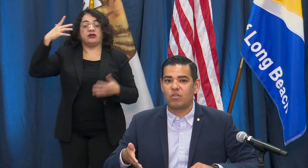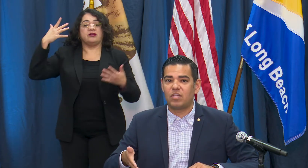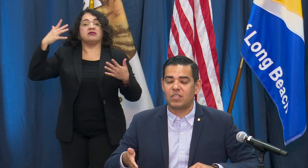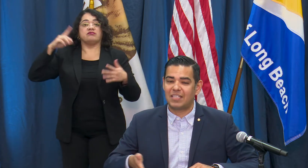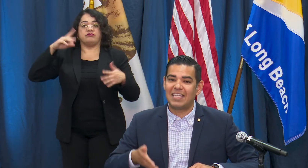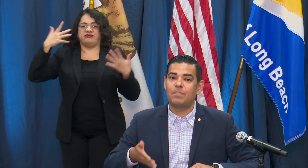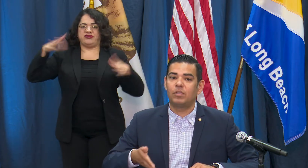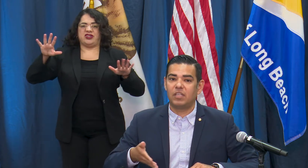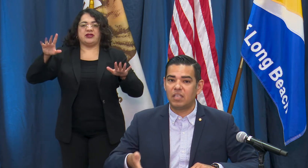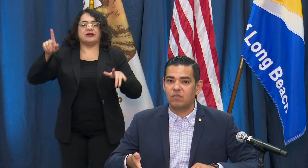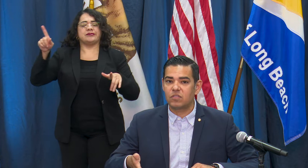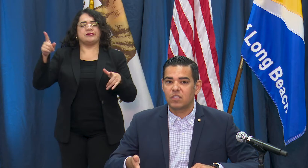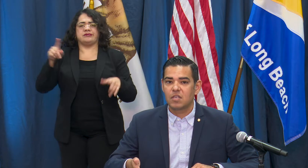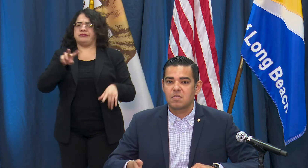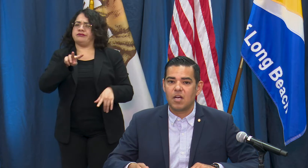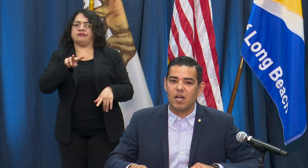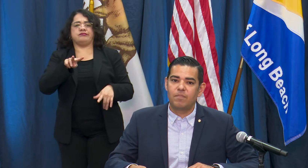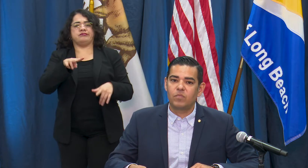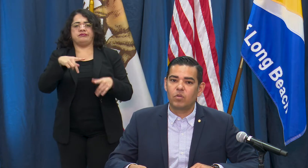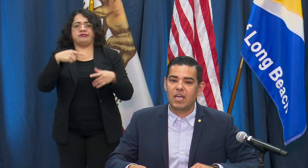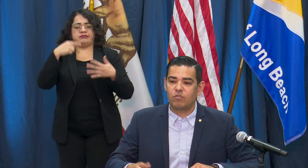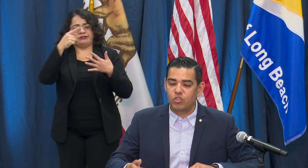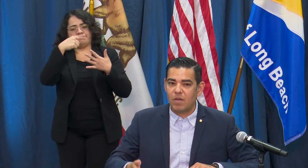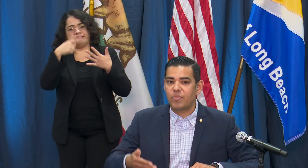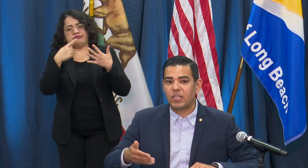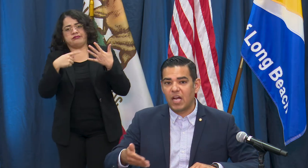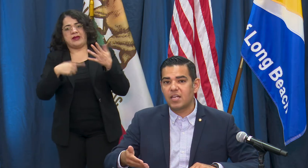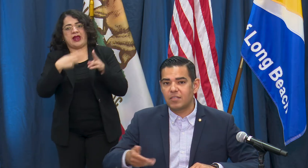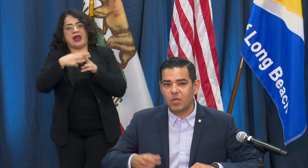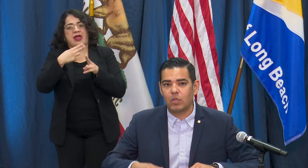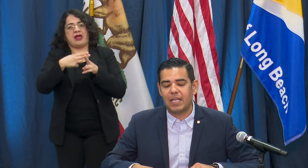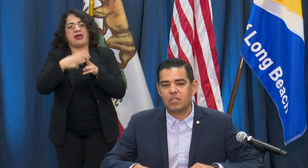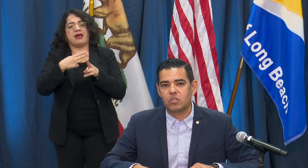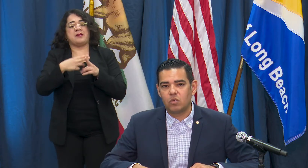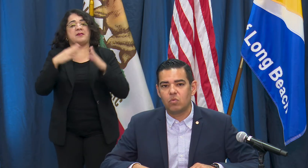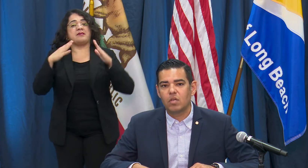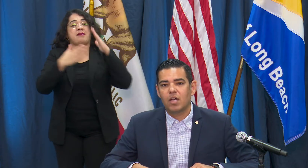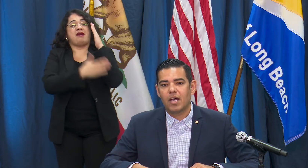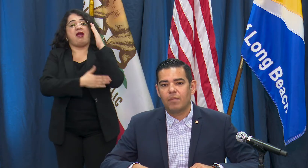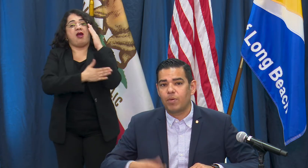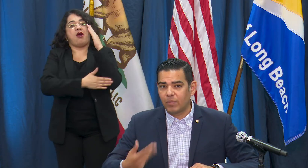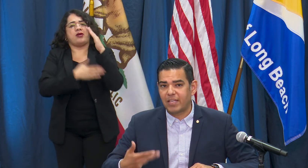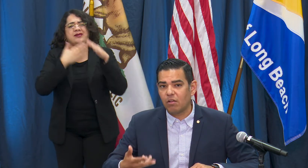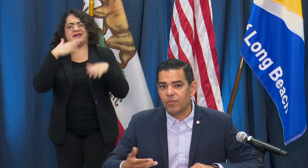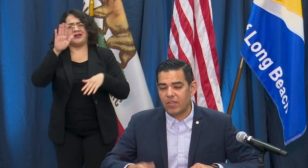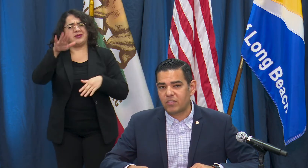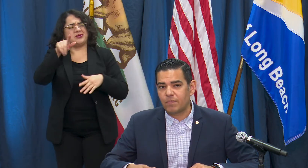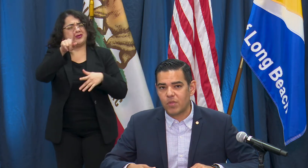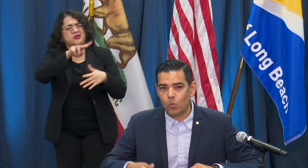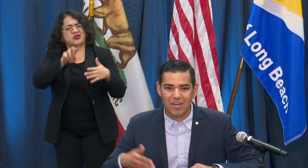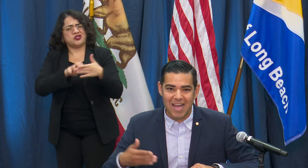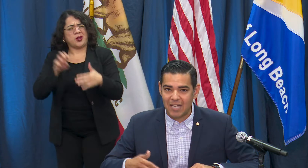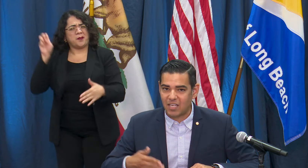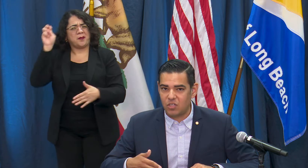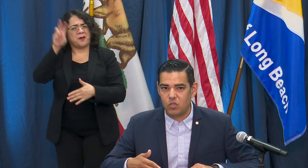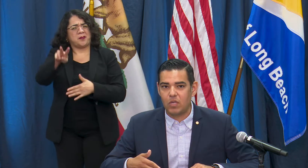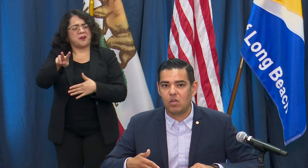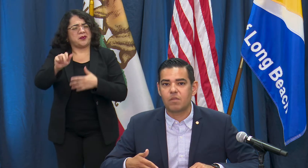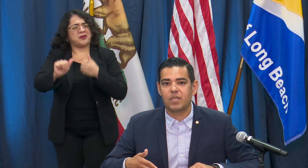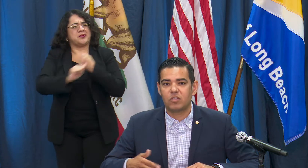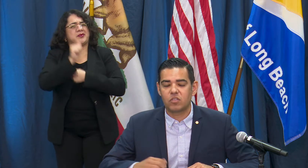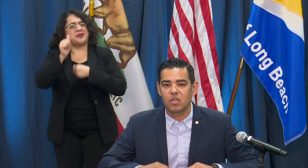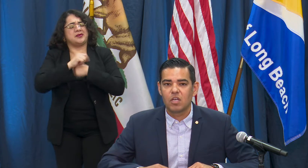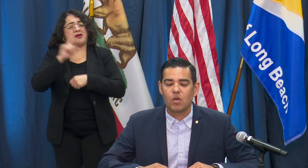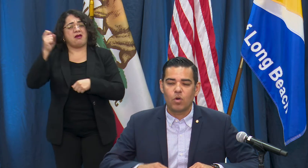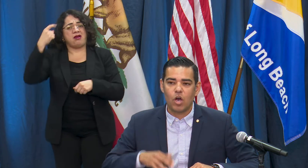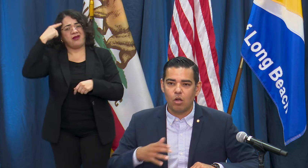and counties that he believes kind of jumped the gun as they relate to public health. And that's something that we're not going to do in